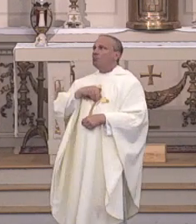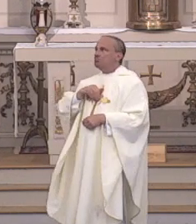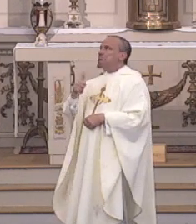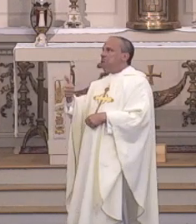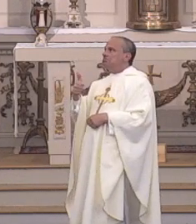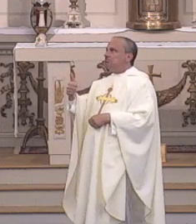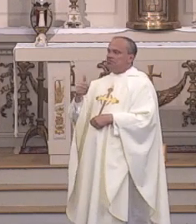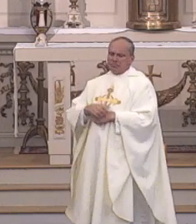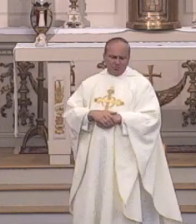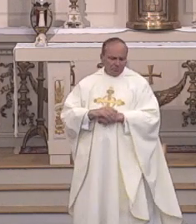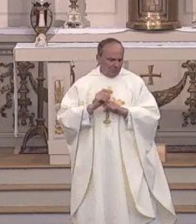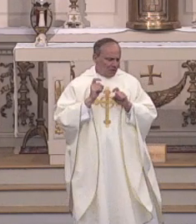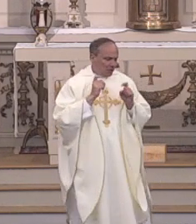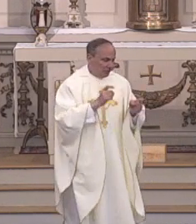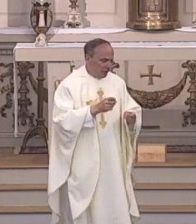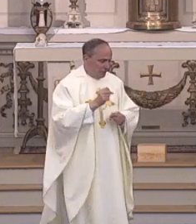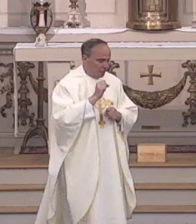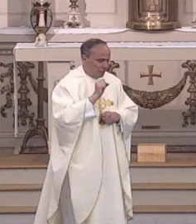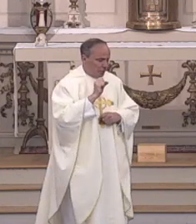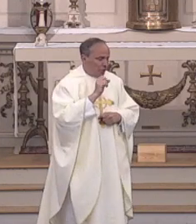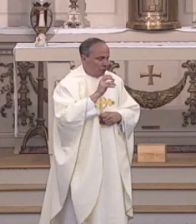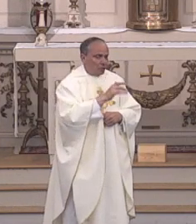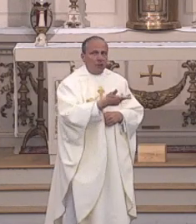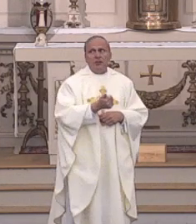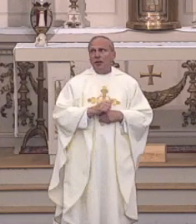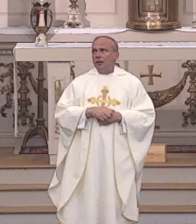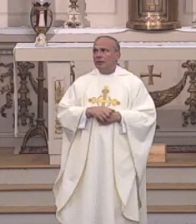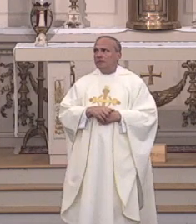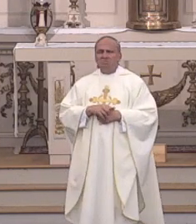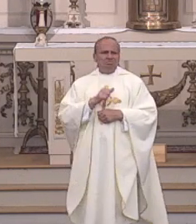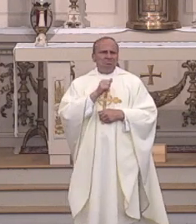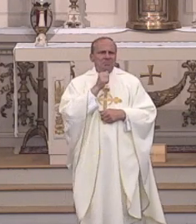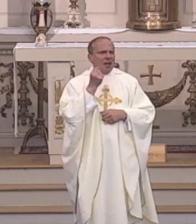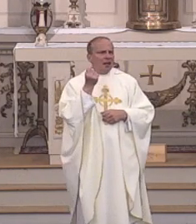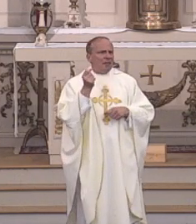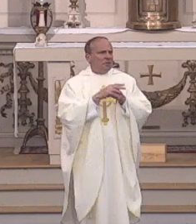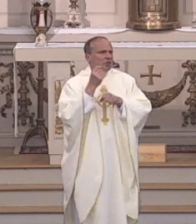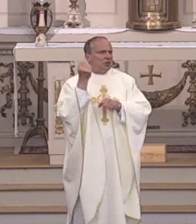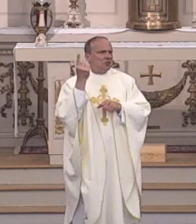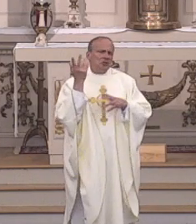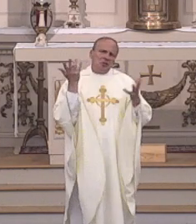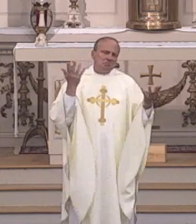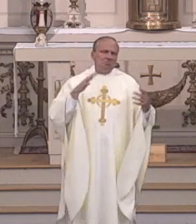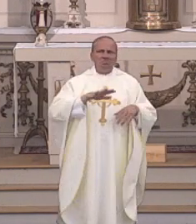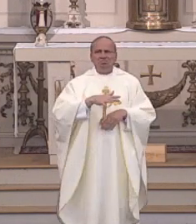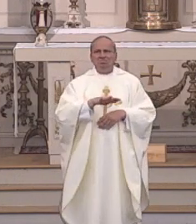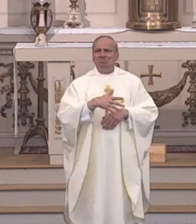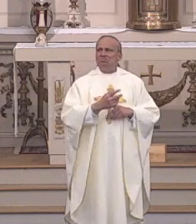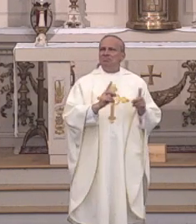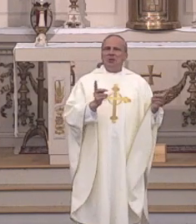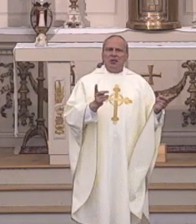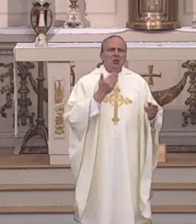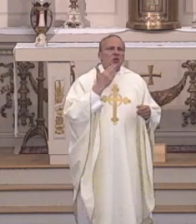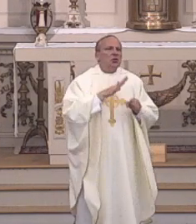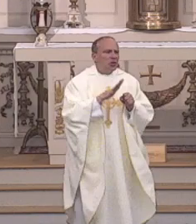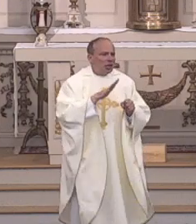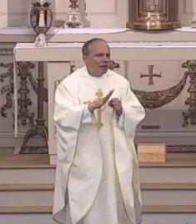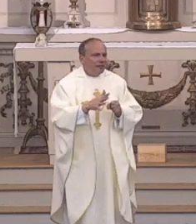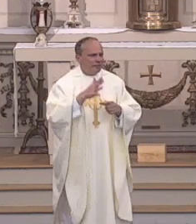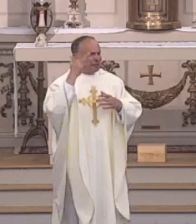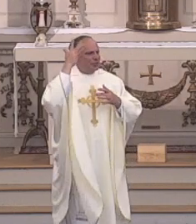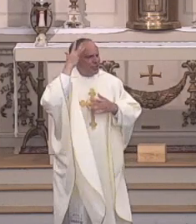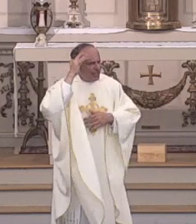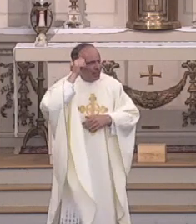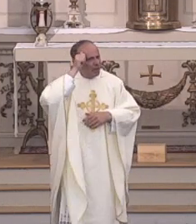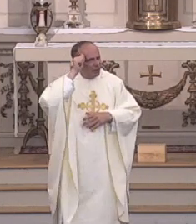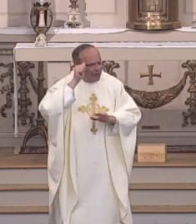So I said, well, I'll do it anyway, just in case you're not baptized. So he said, okay. You know, he didn't fully understand the whole thing, but he